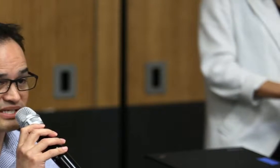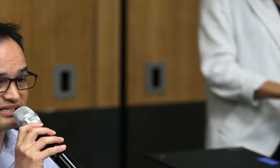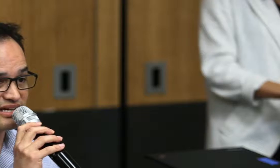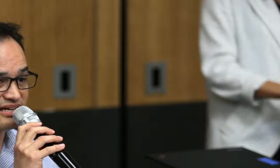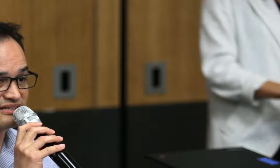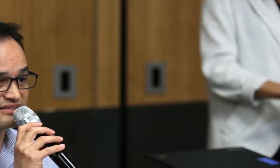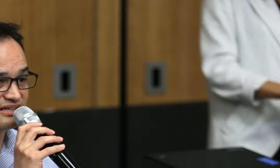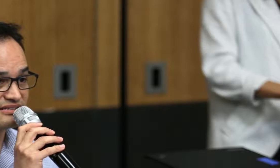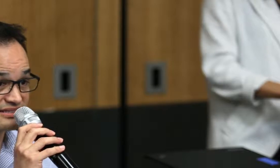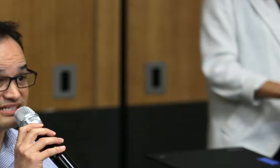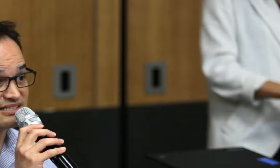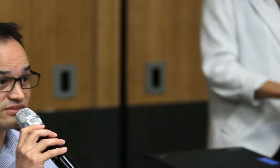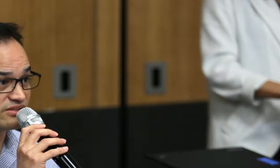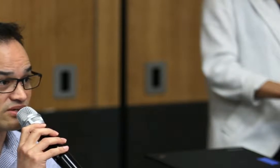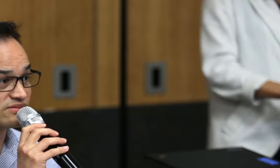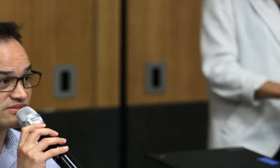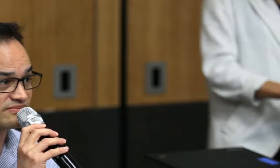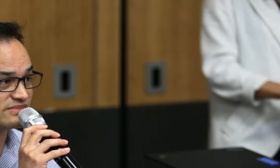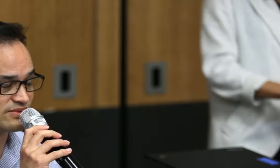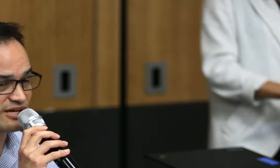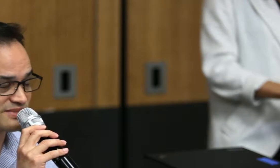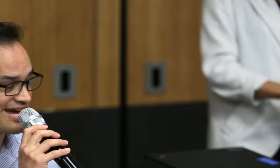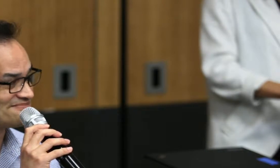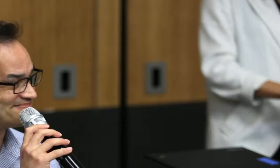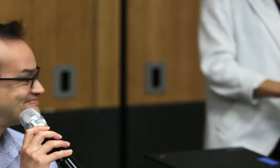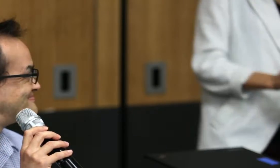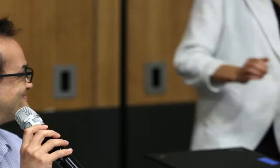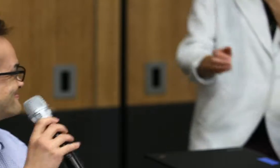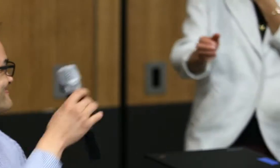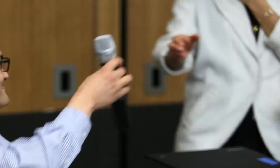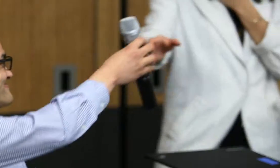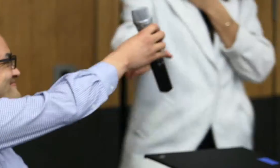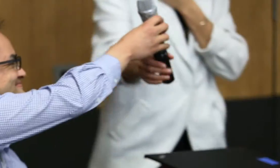high-tech company and succeed at doing your goals. So we help with that.